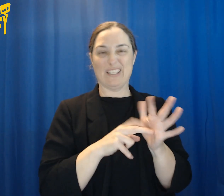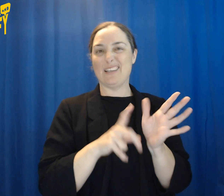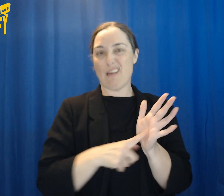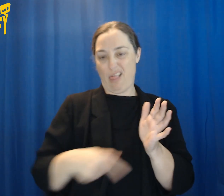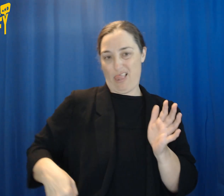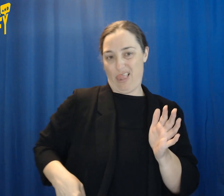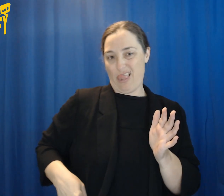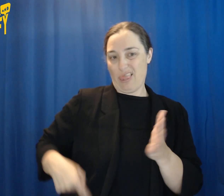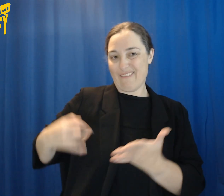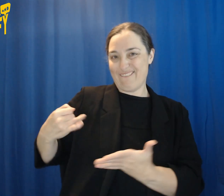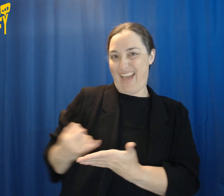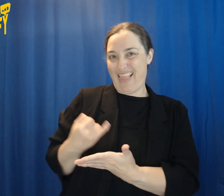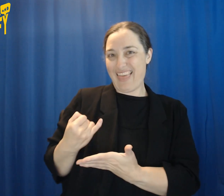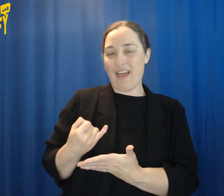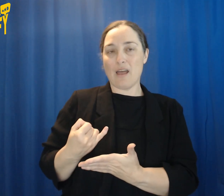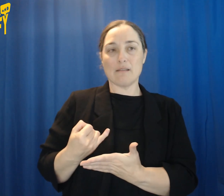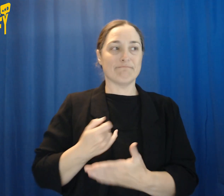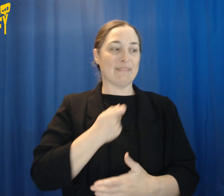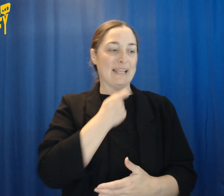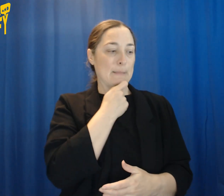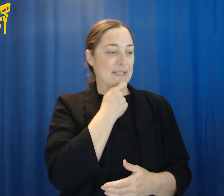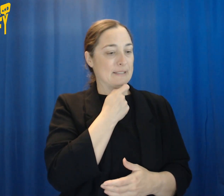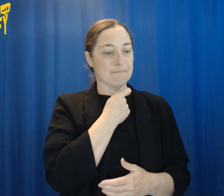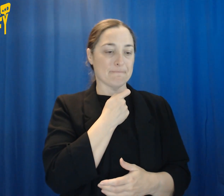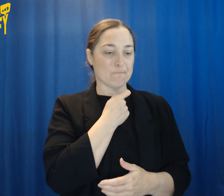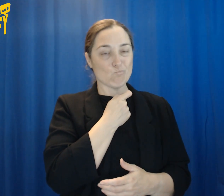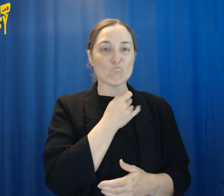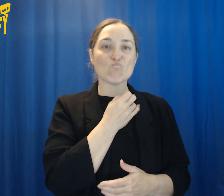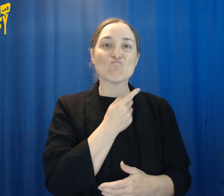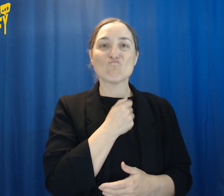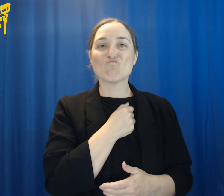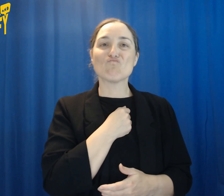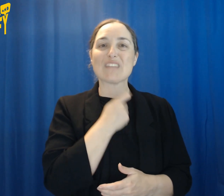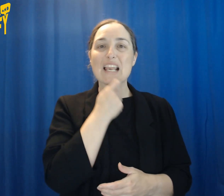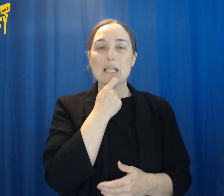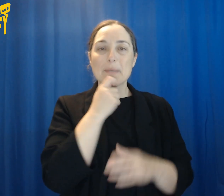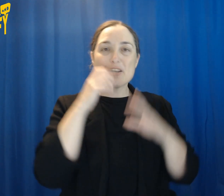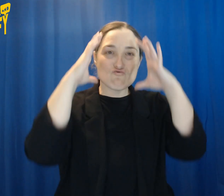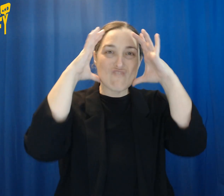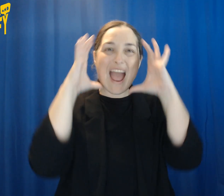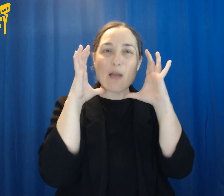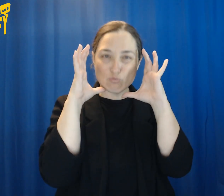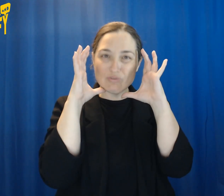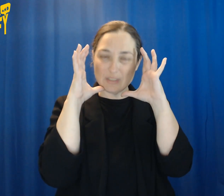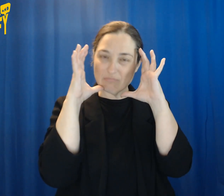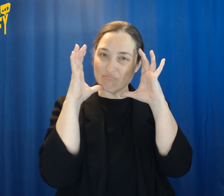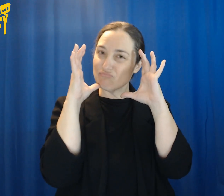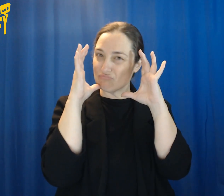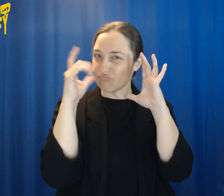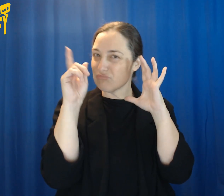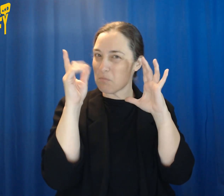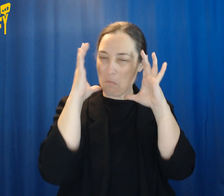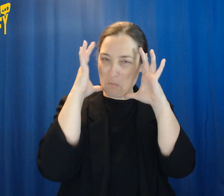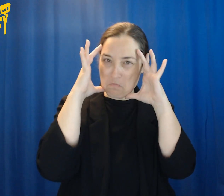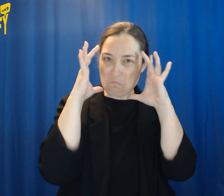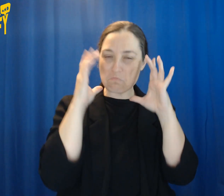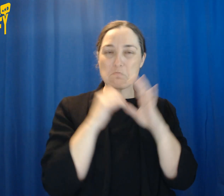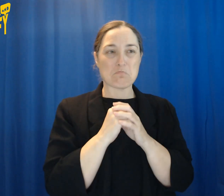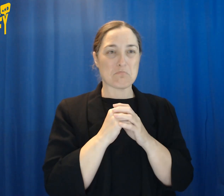little bit, I guess you could say, a little bit round, a little bit rotund, like big cheeks, like